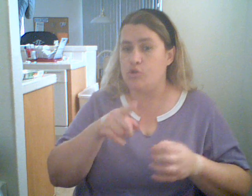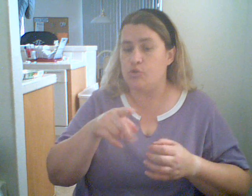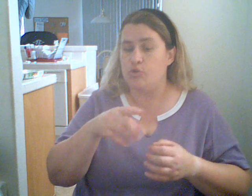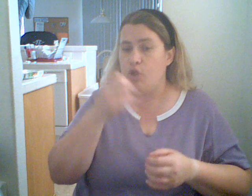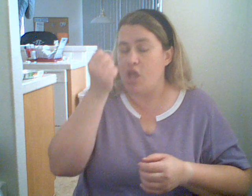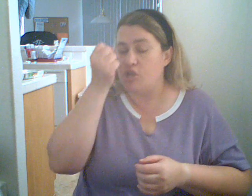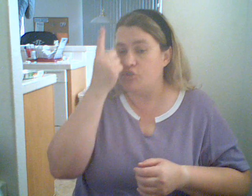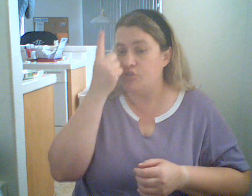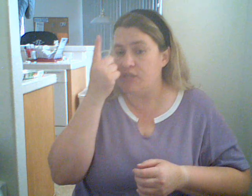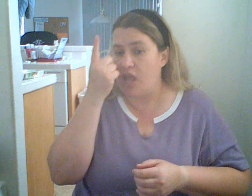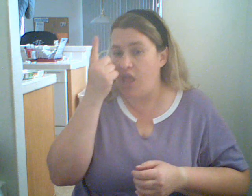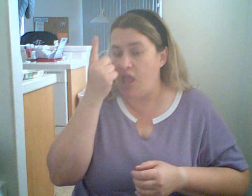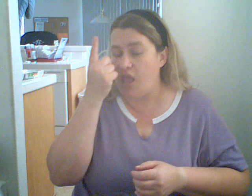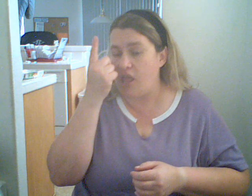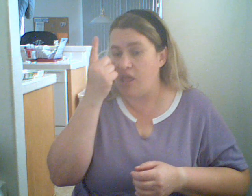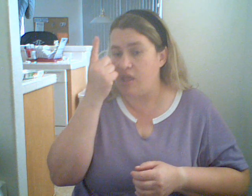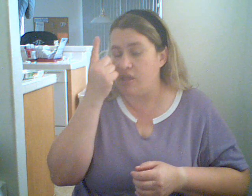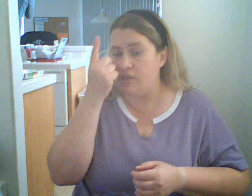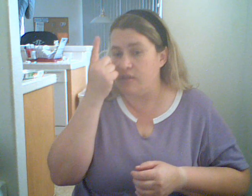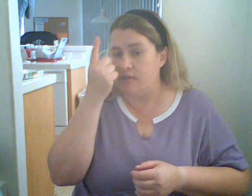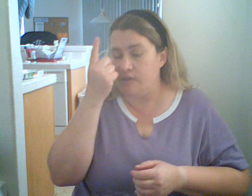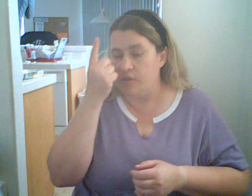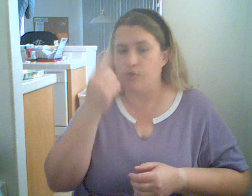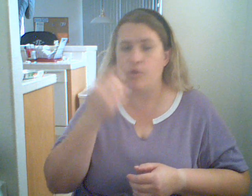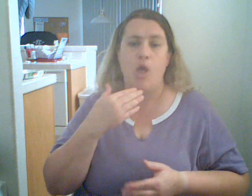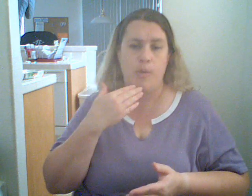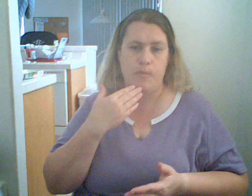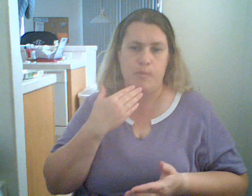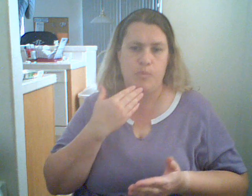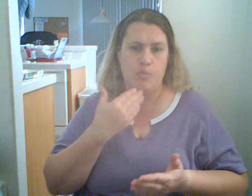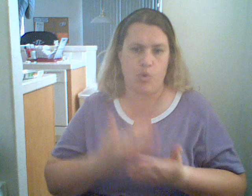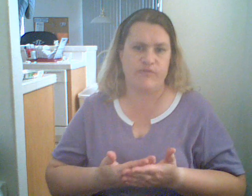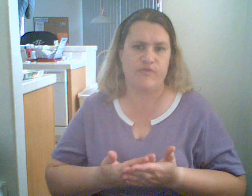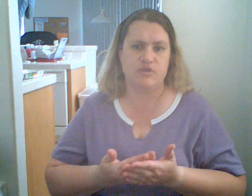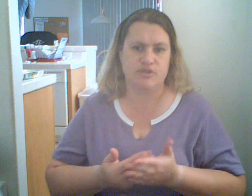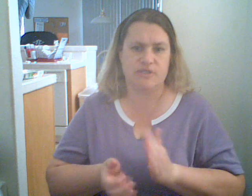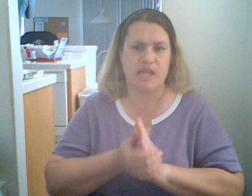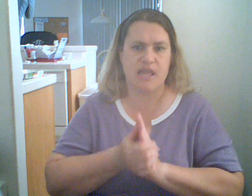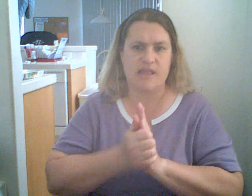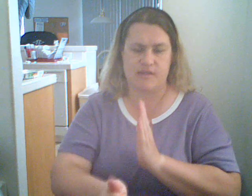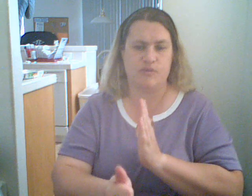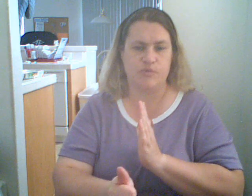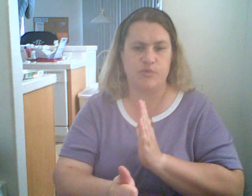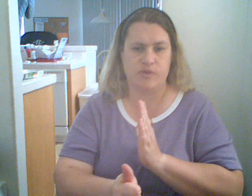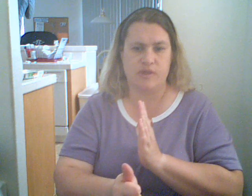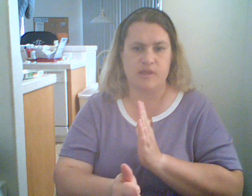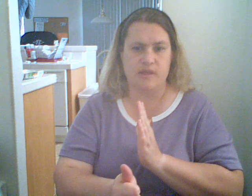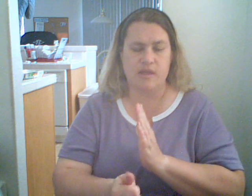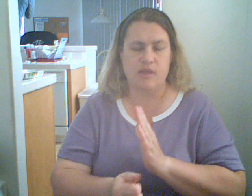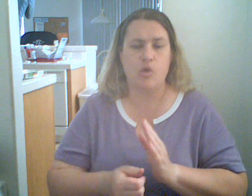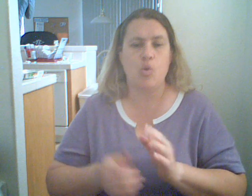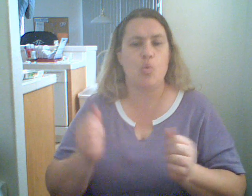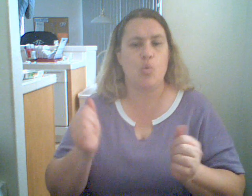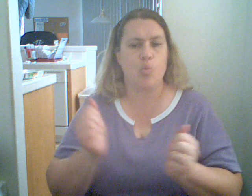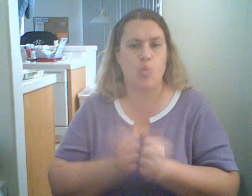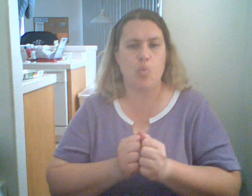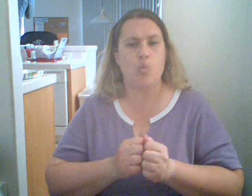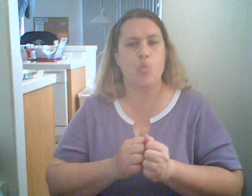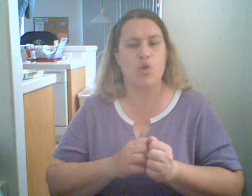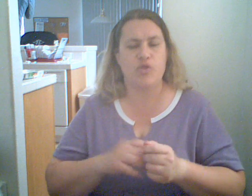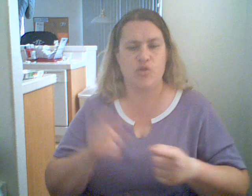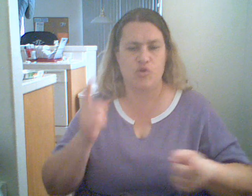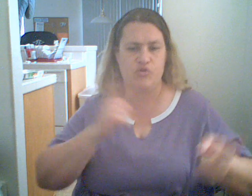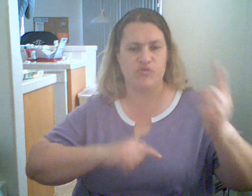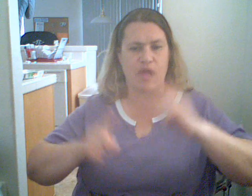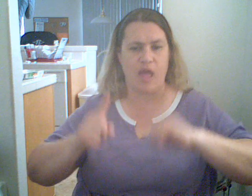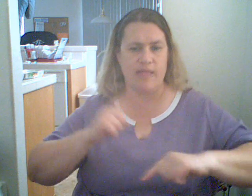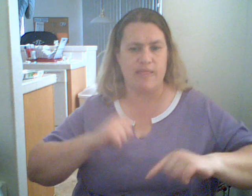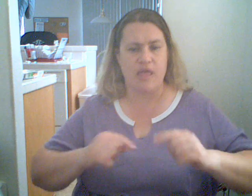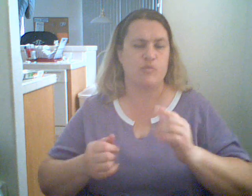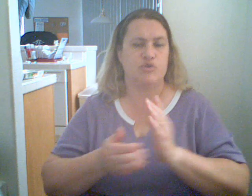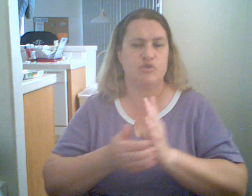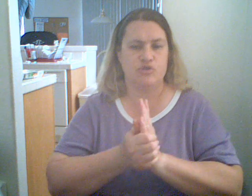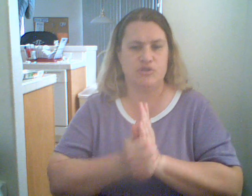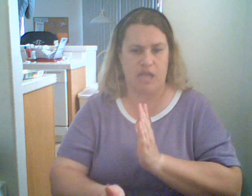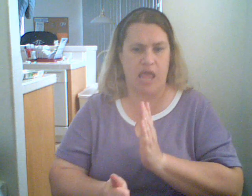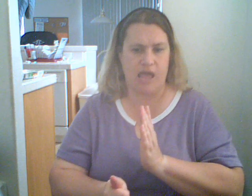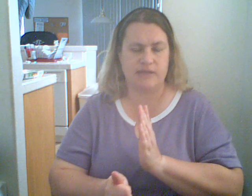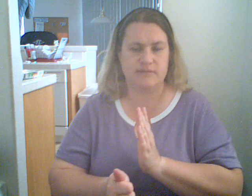use ASL proficiently with your expressive interpreting tasks. Alright? So all of those